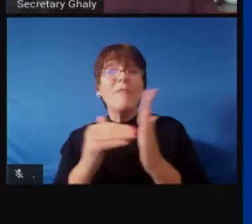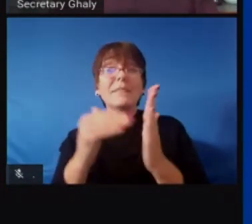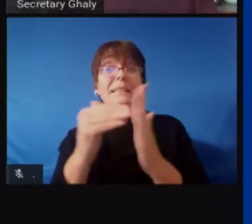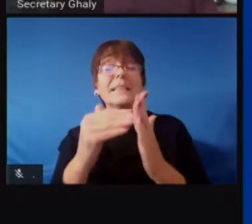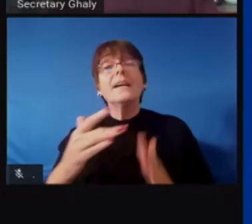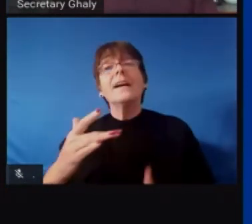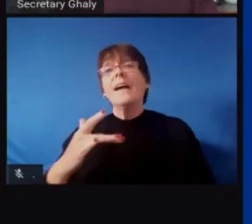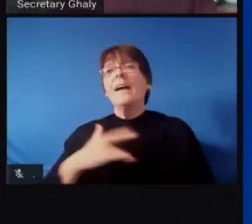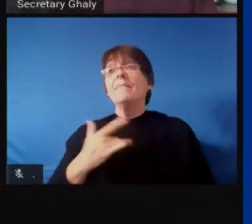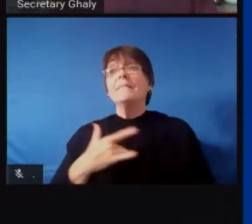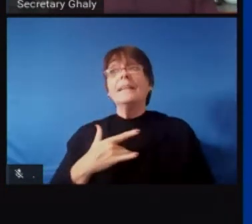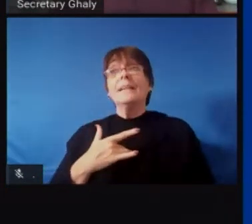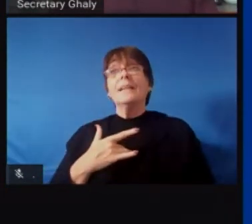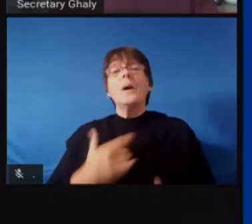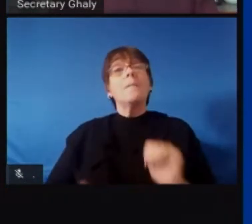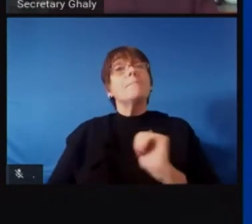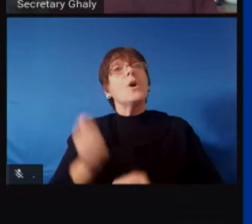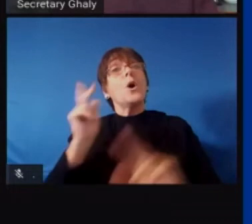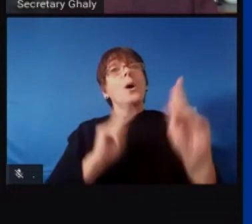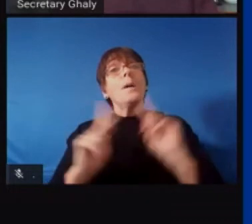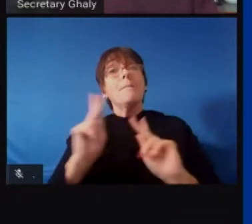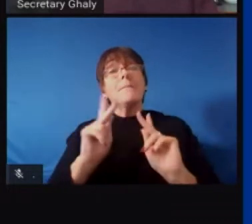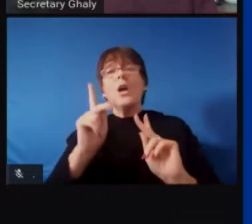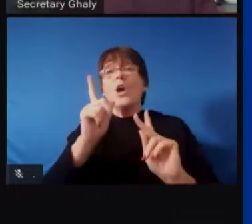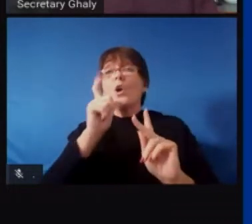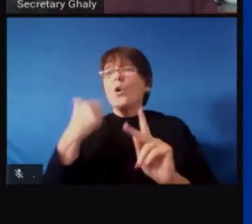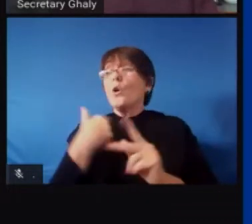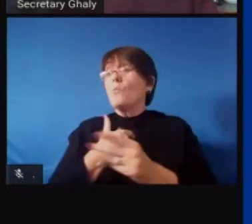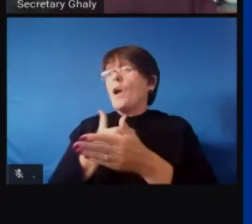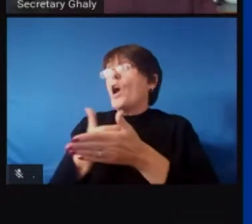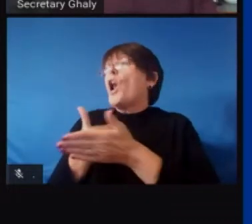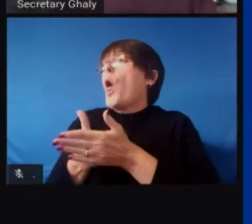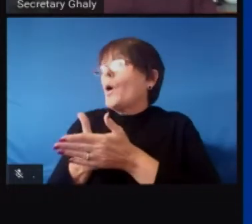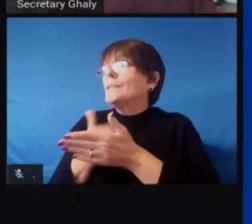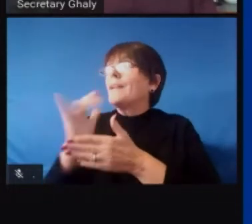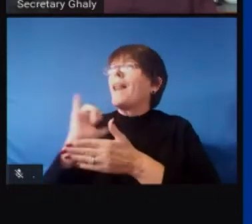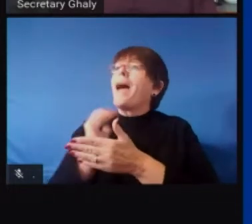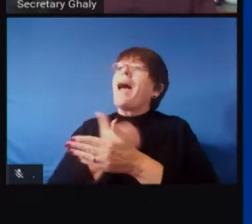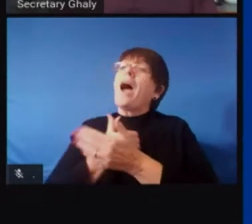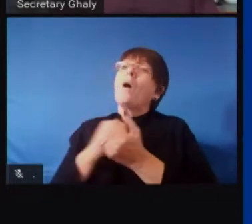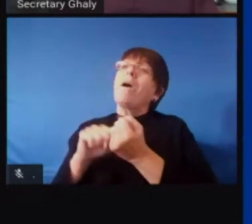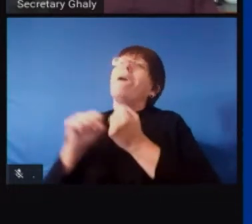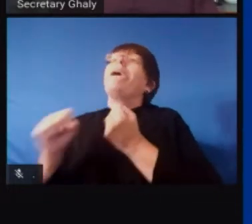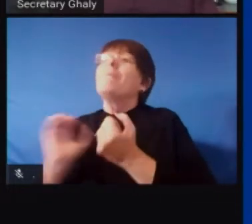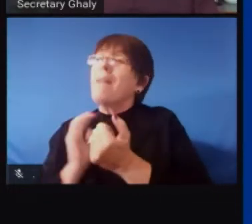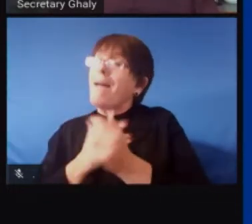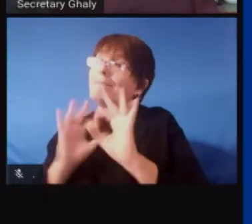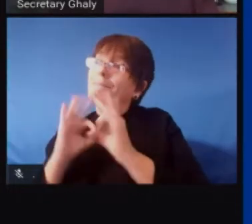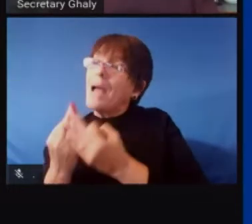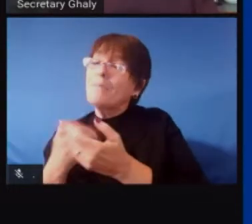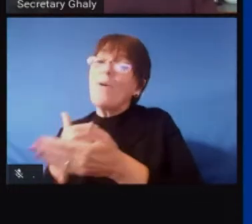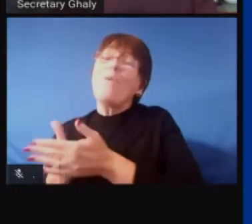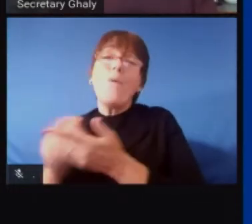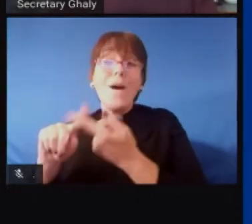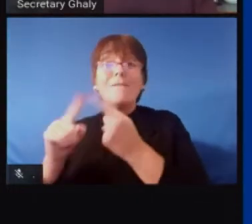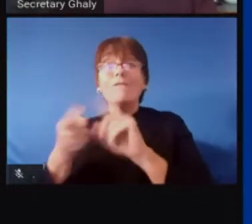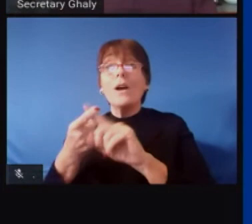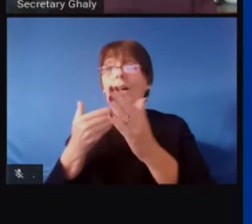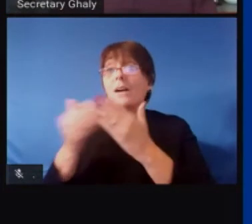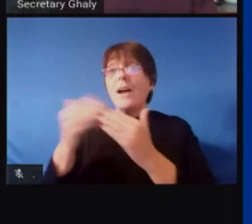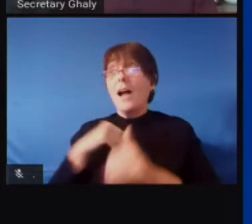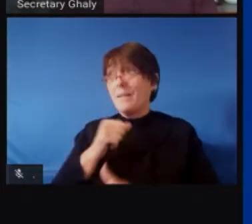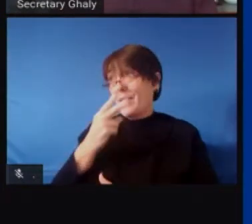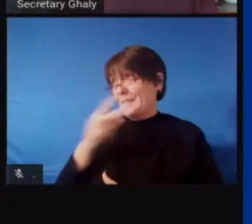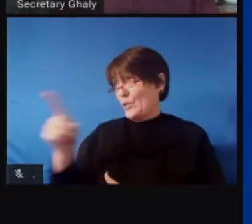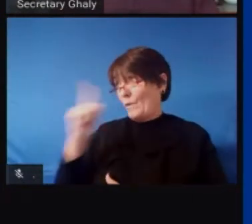feel this the most with people who we're close to, so extended family, our closest friends. But even if we haven't seen them